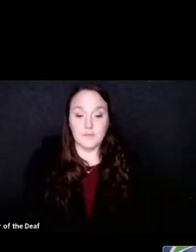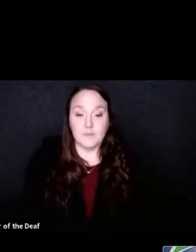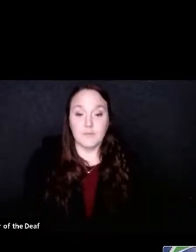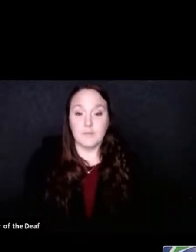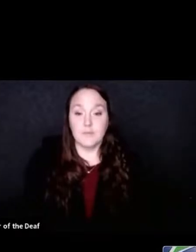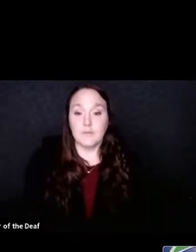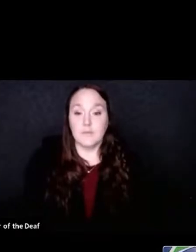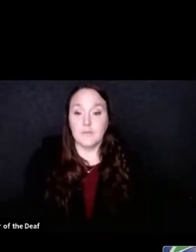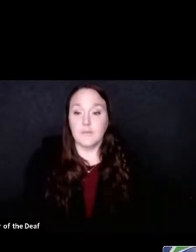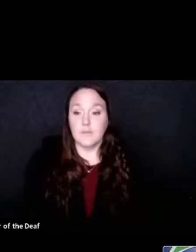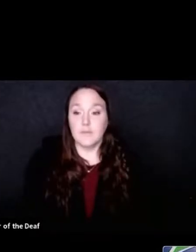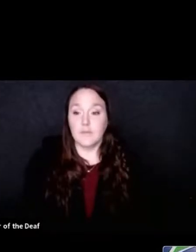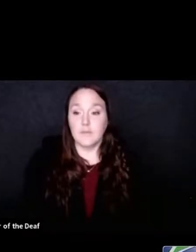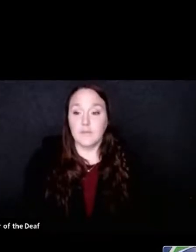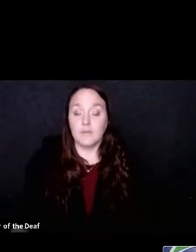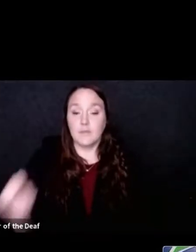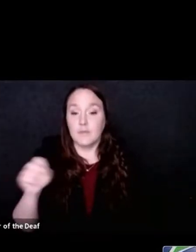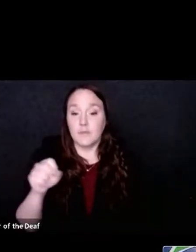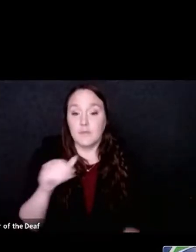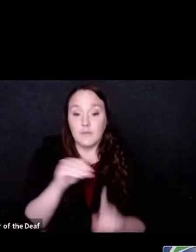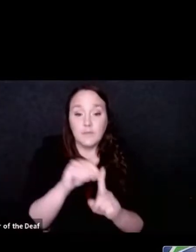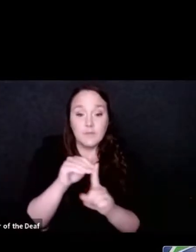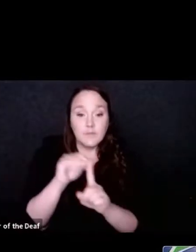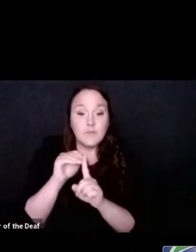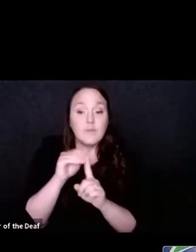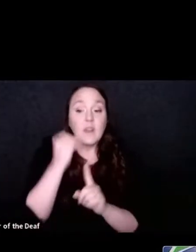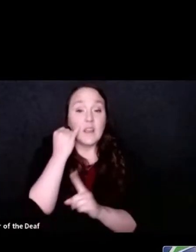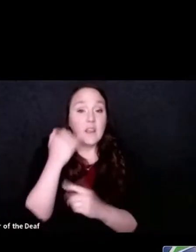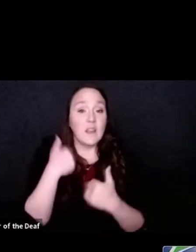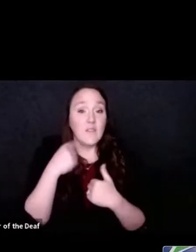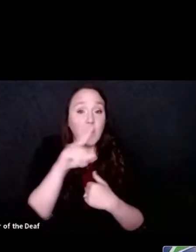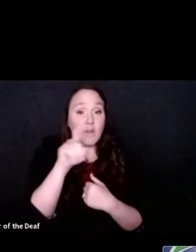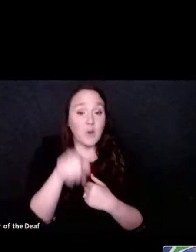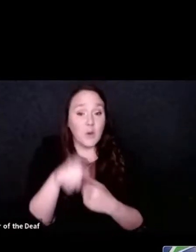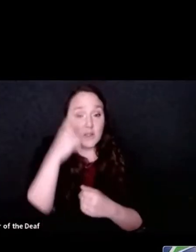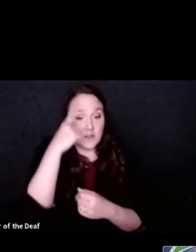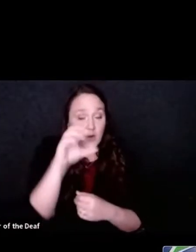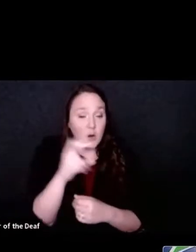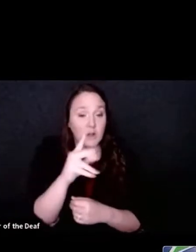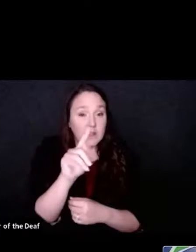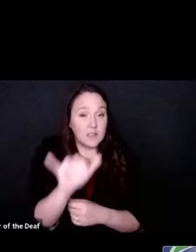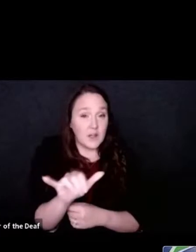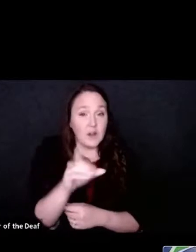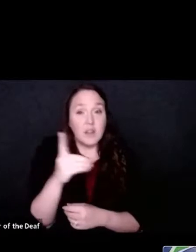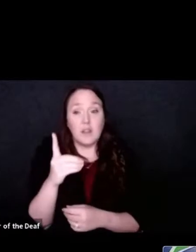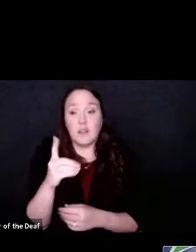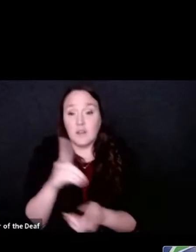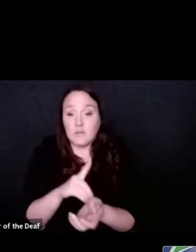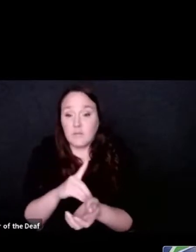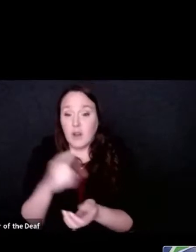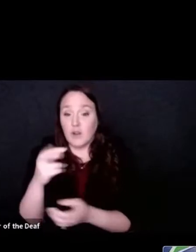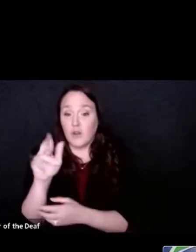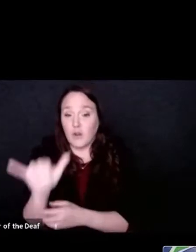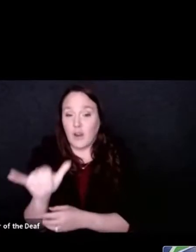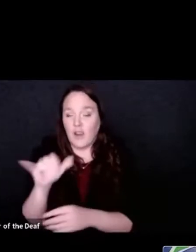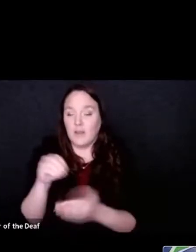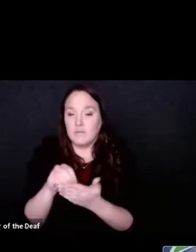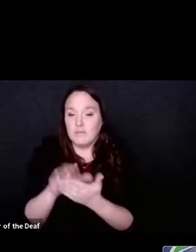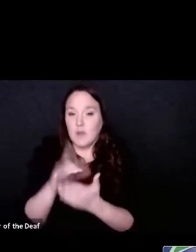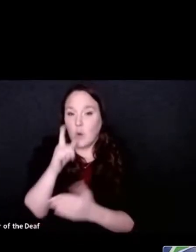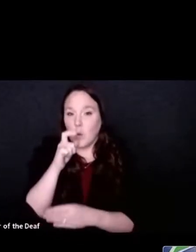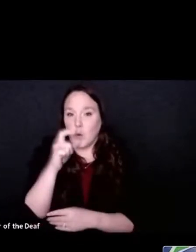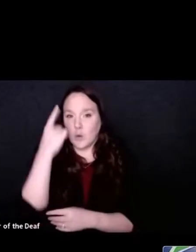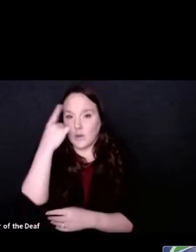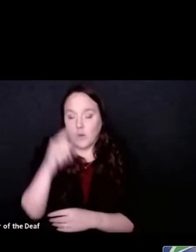Yes, as a reminder to our media partners, if you have a question for Charity or Dr. Gray, please note who the question is for. You can start submitting